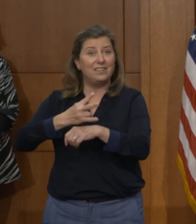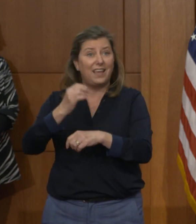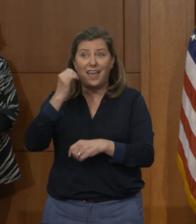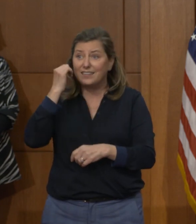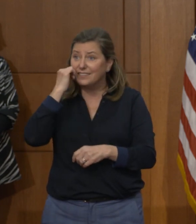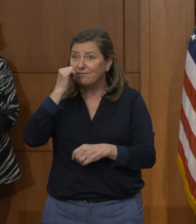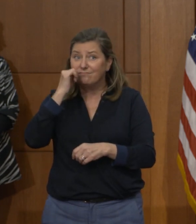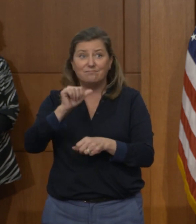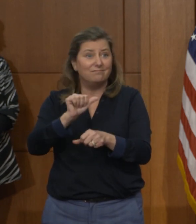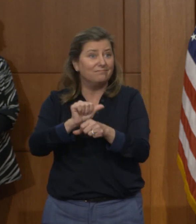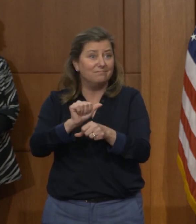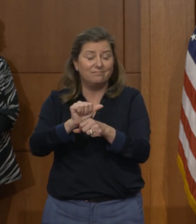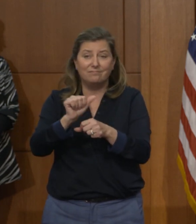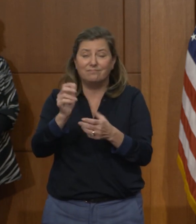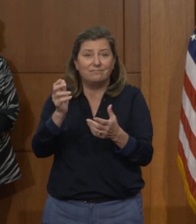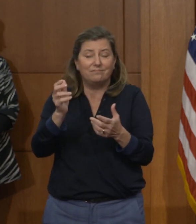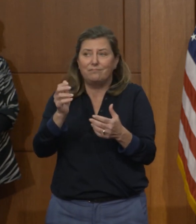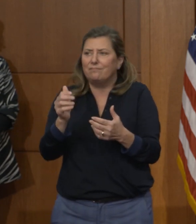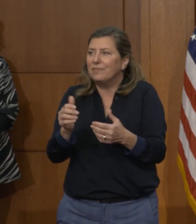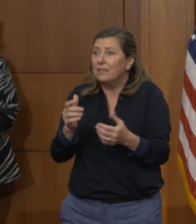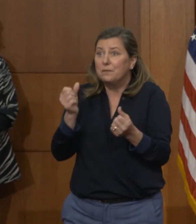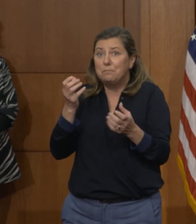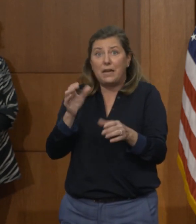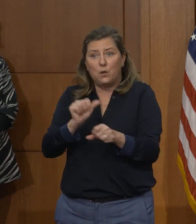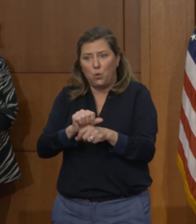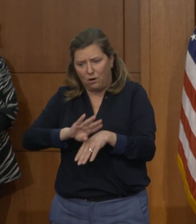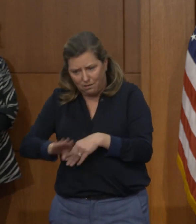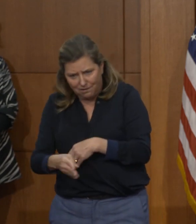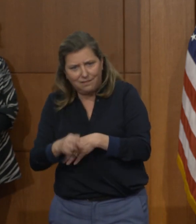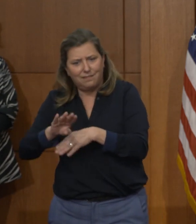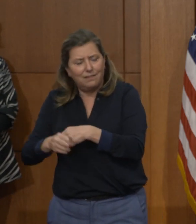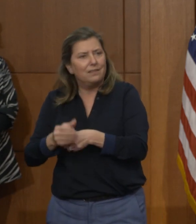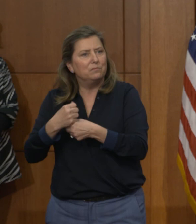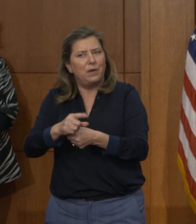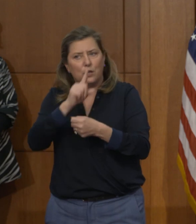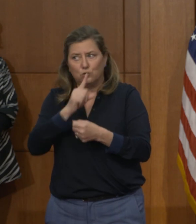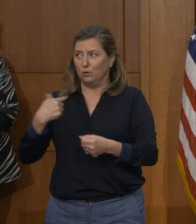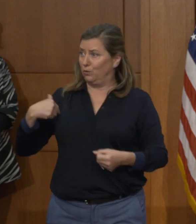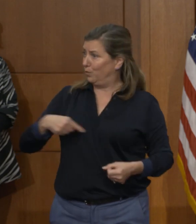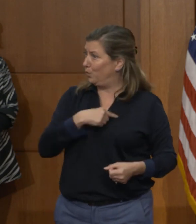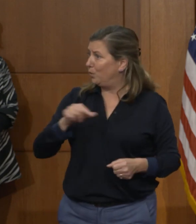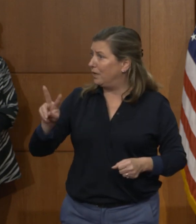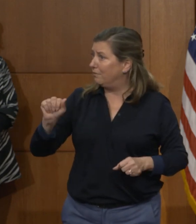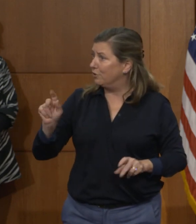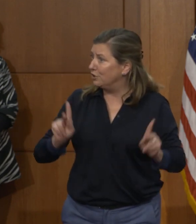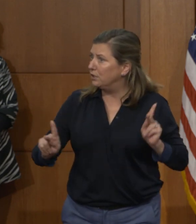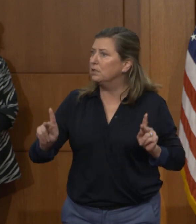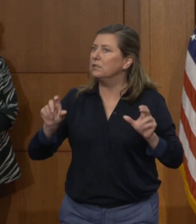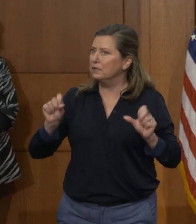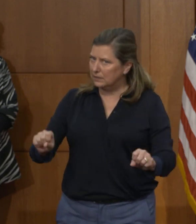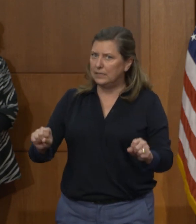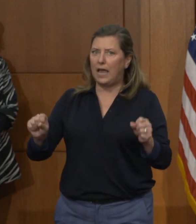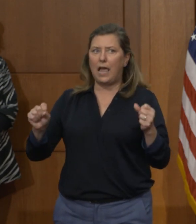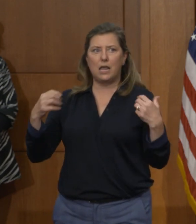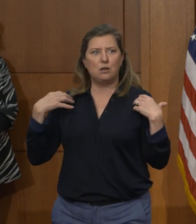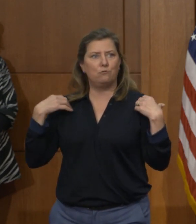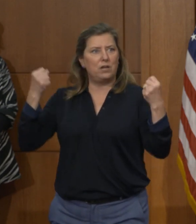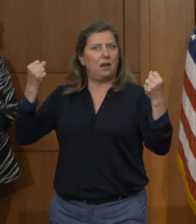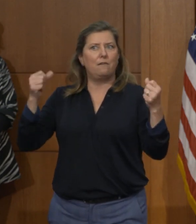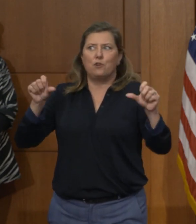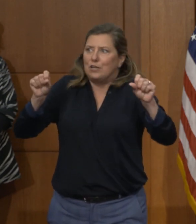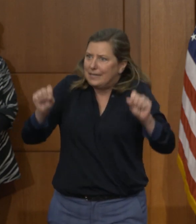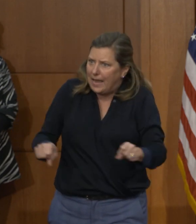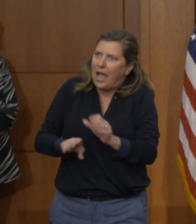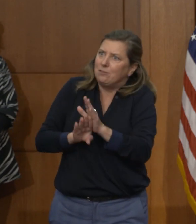working through the night to make sure that we as Virginians can recover from this.